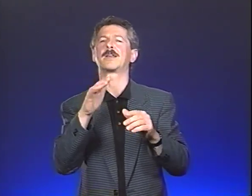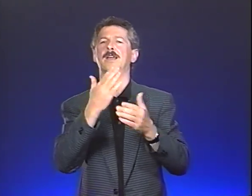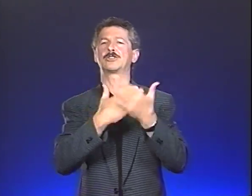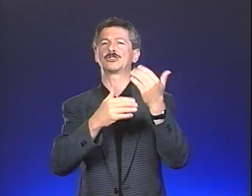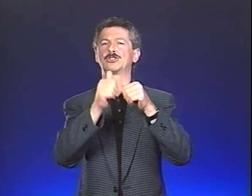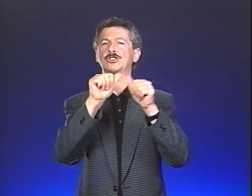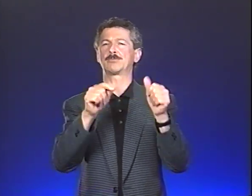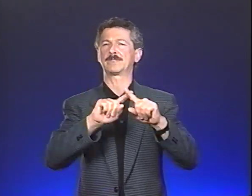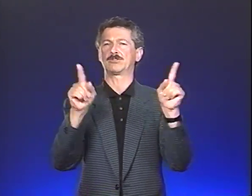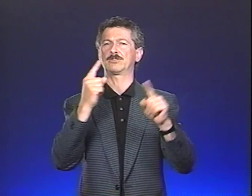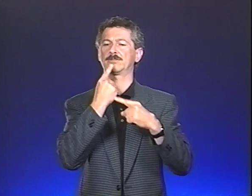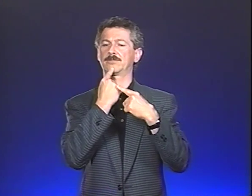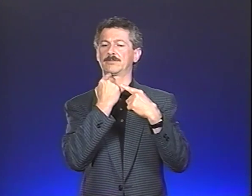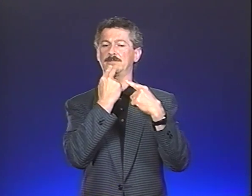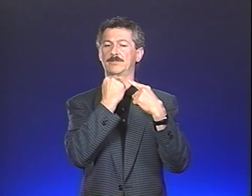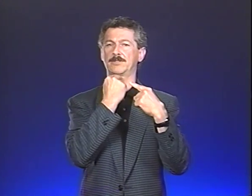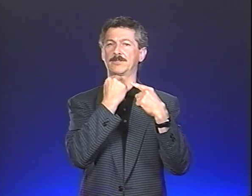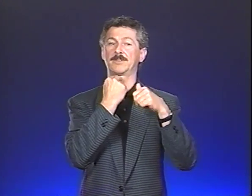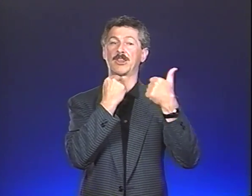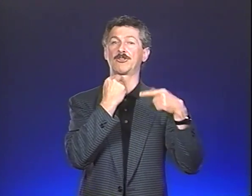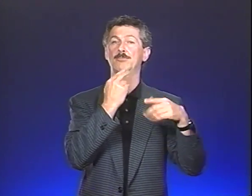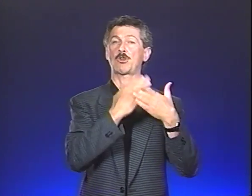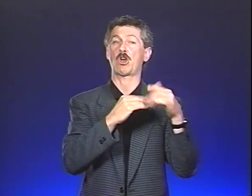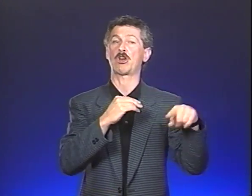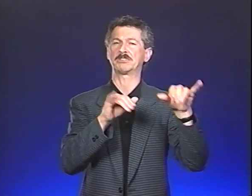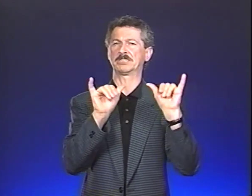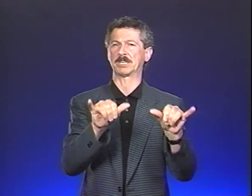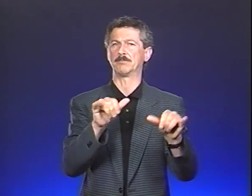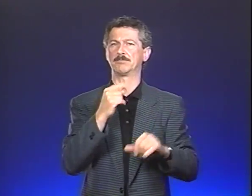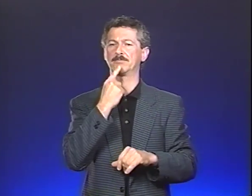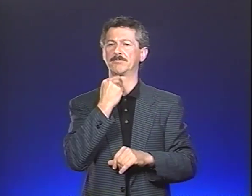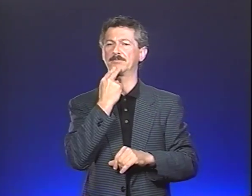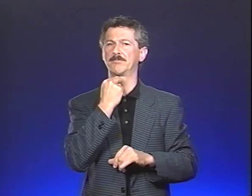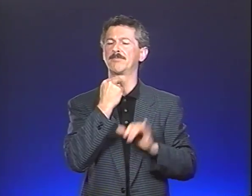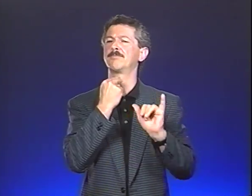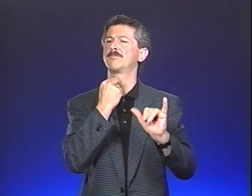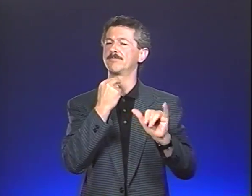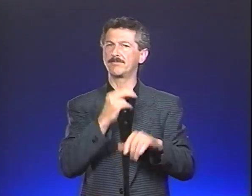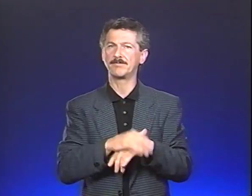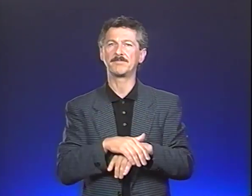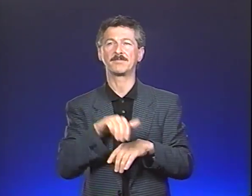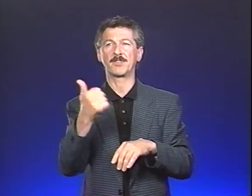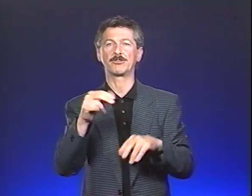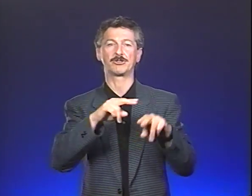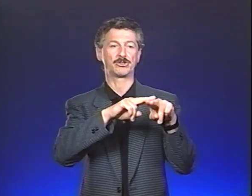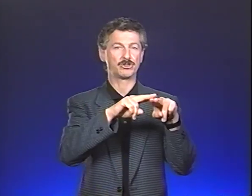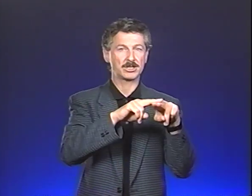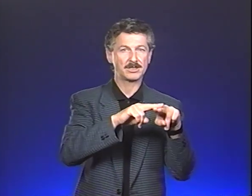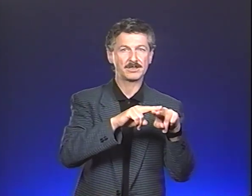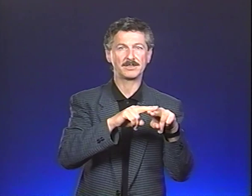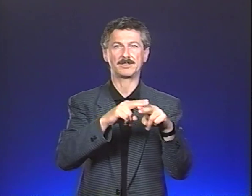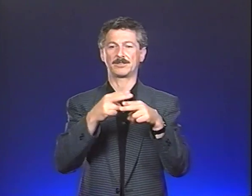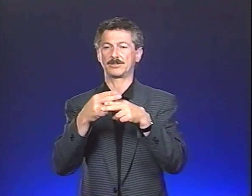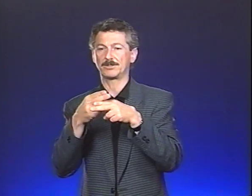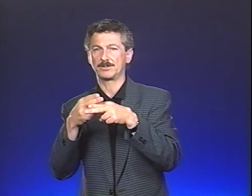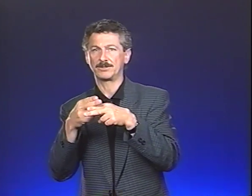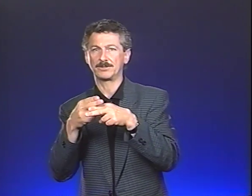where the difference is hand shape. The other parameters are the same. The signs